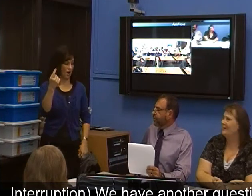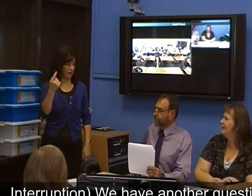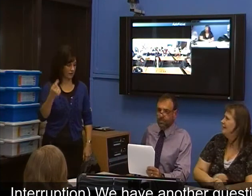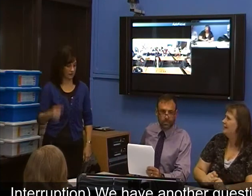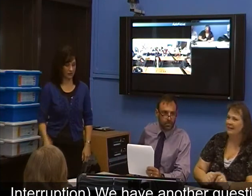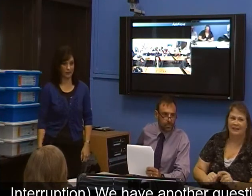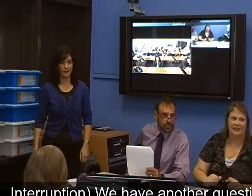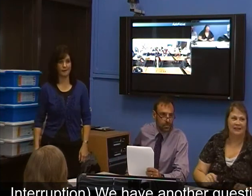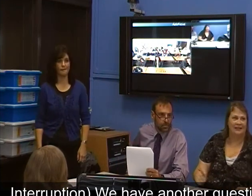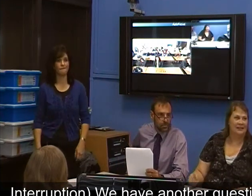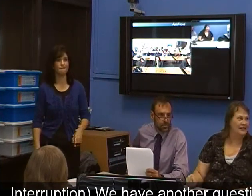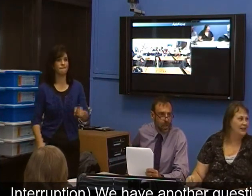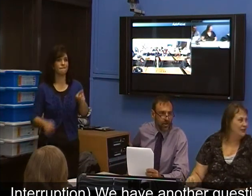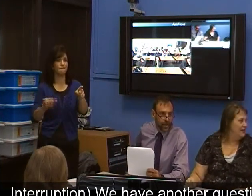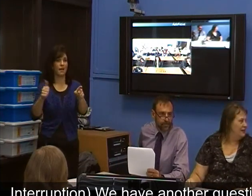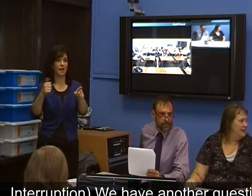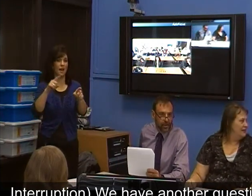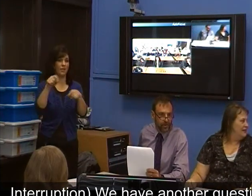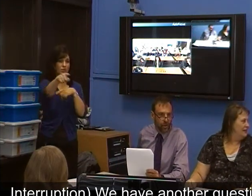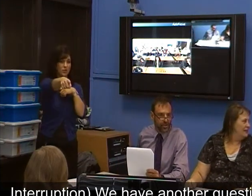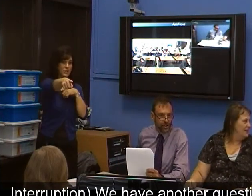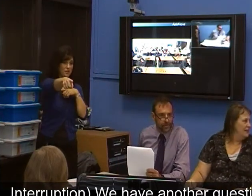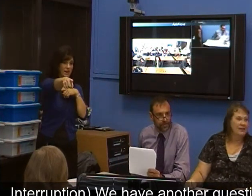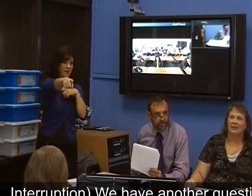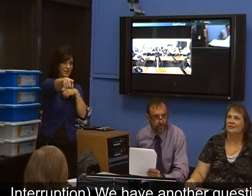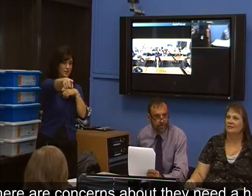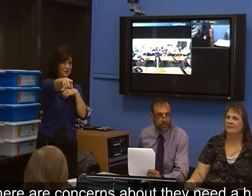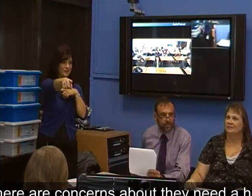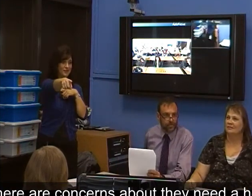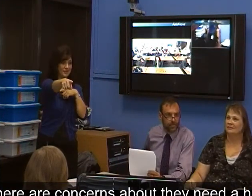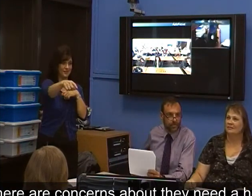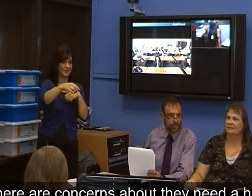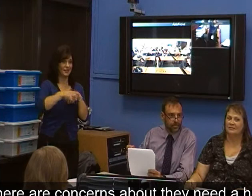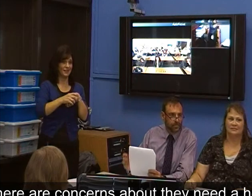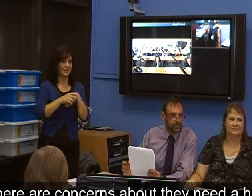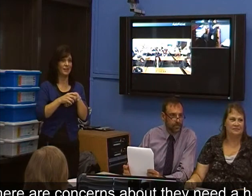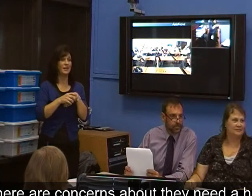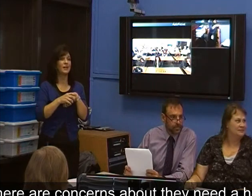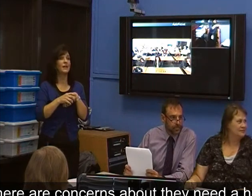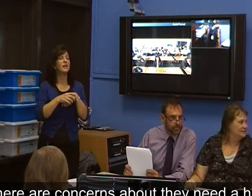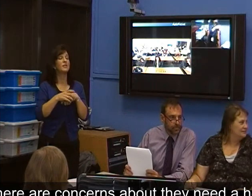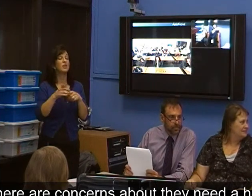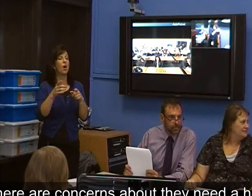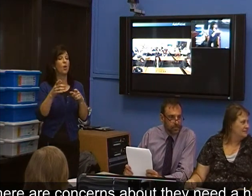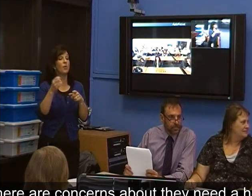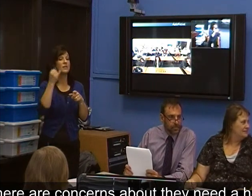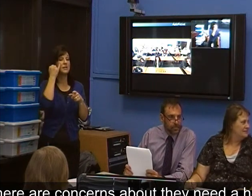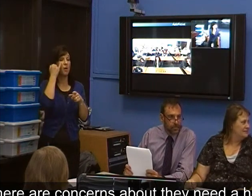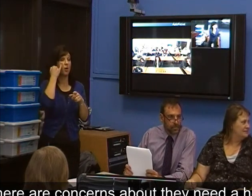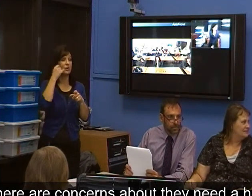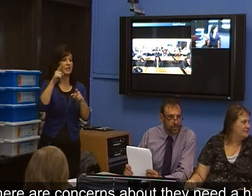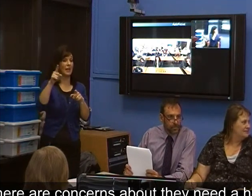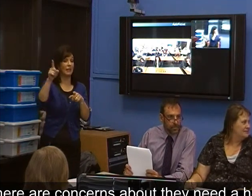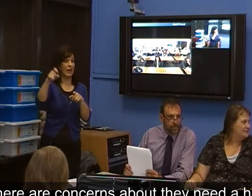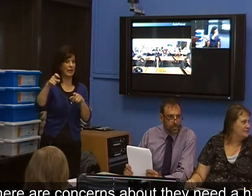We're still have another question. Okay, another question. There are concerns about they need a hearing test because there are concerns about they're